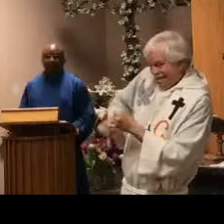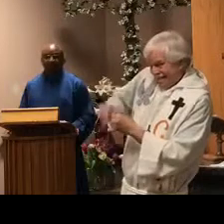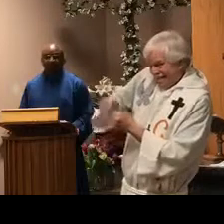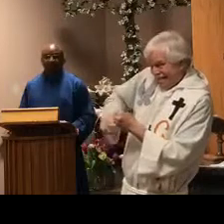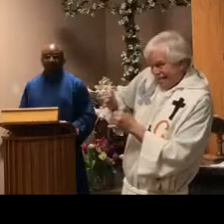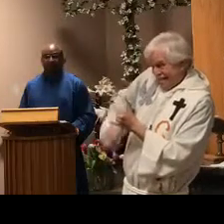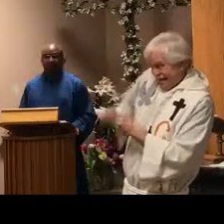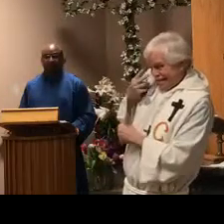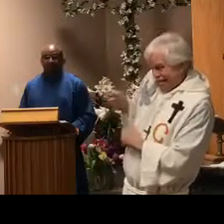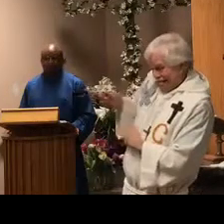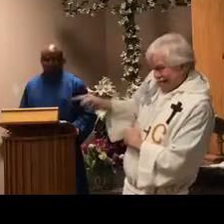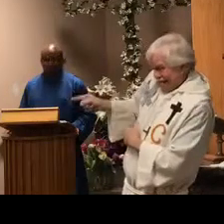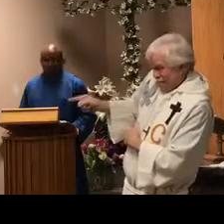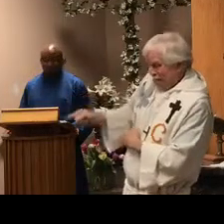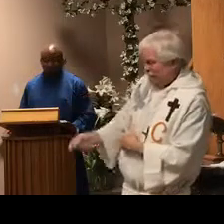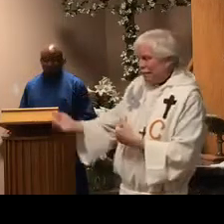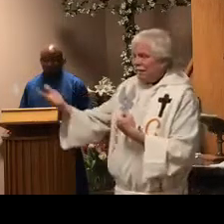lastly, I saw him.